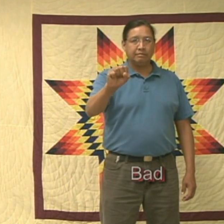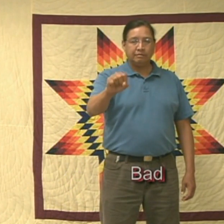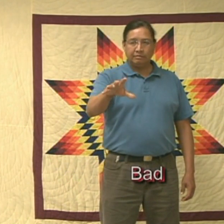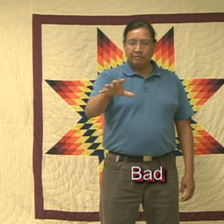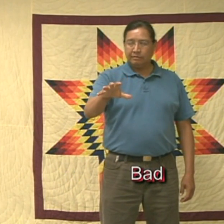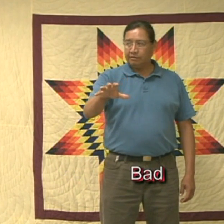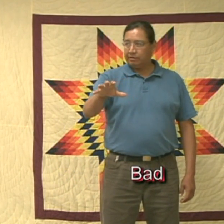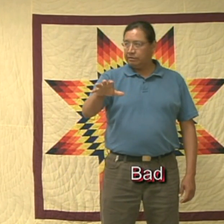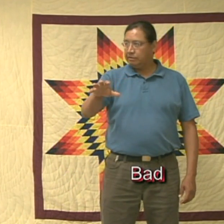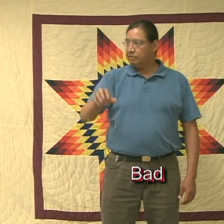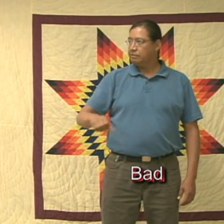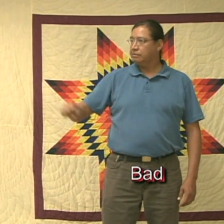Shicha.